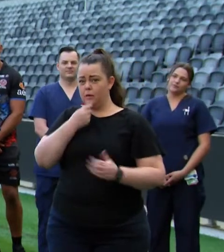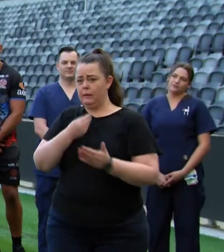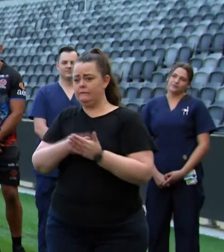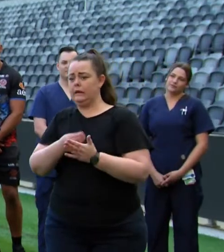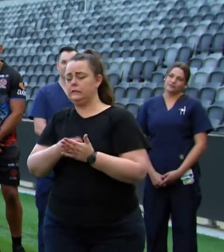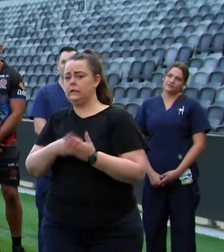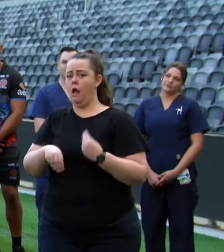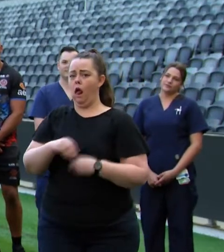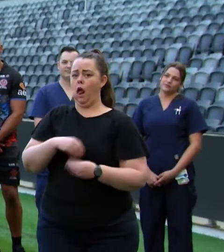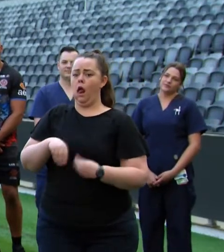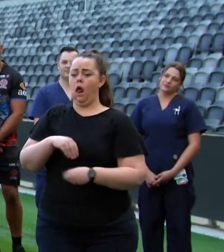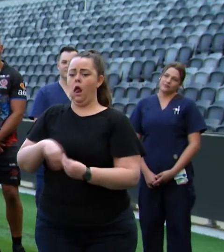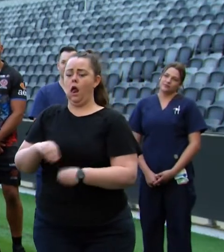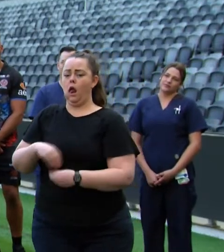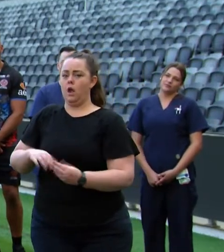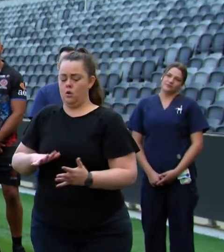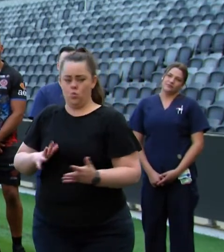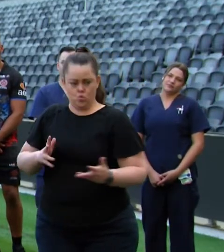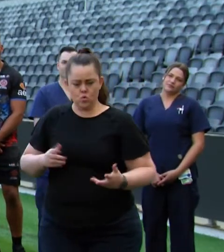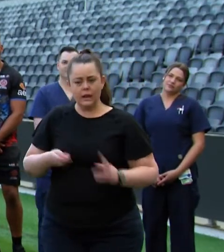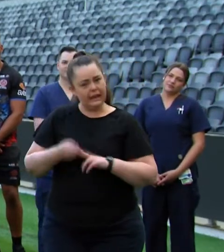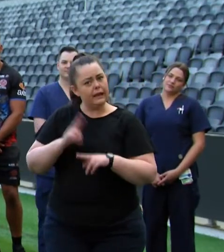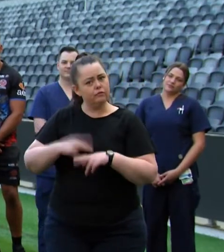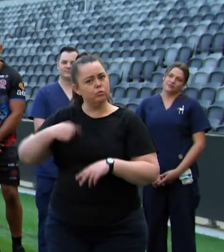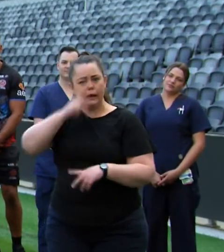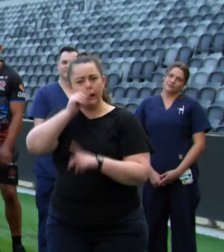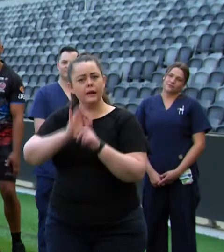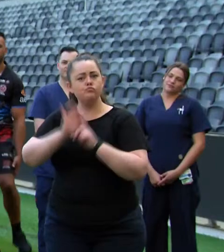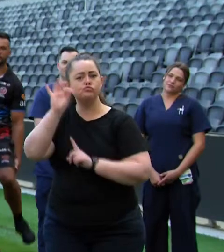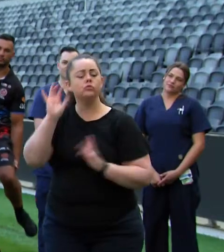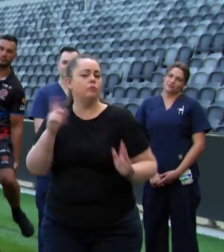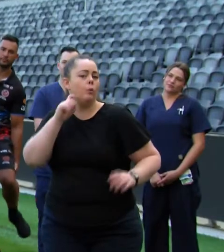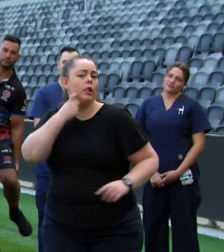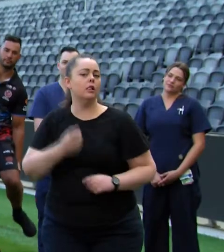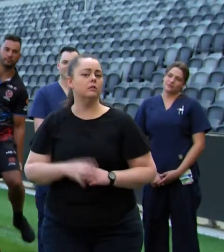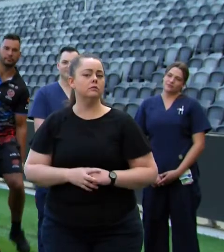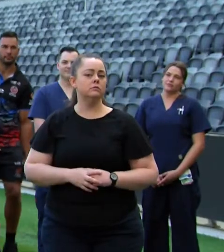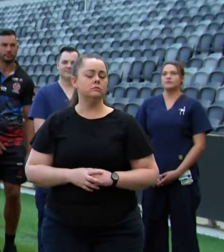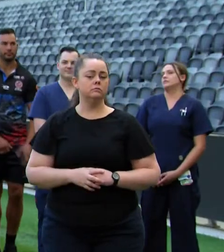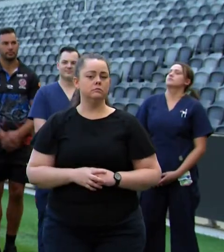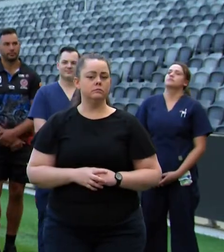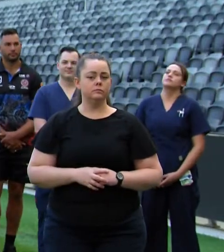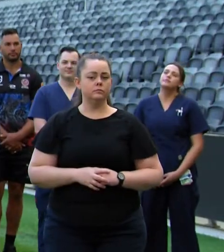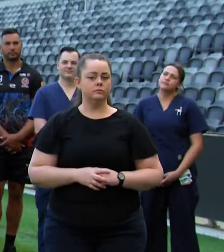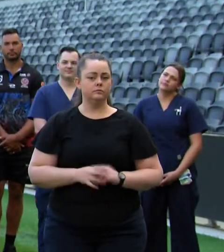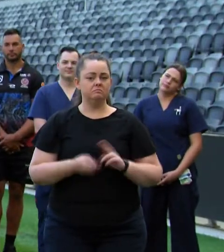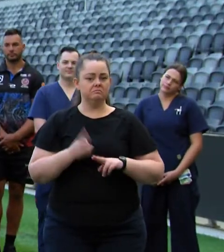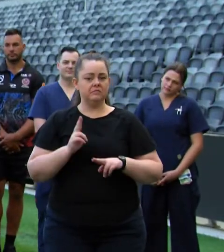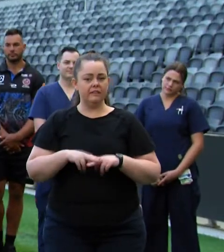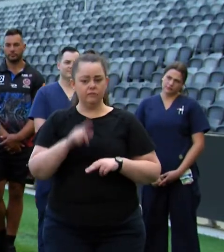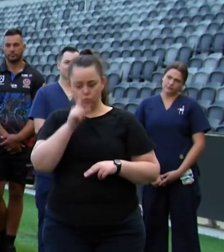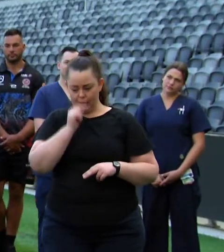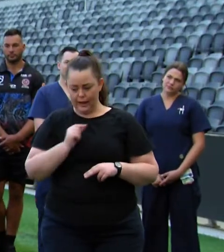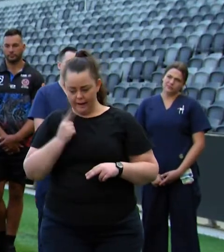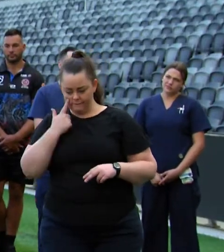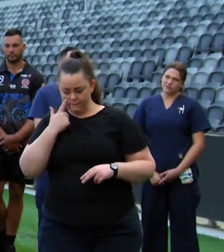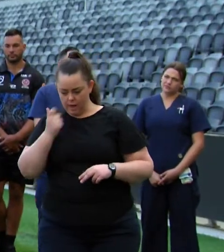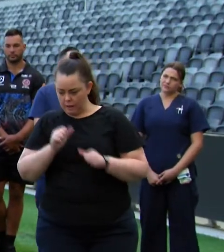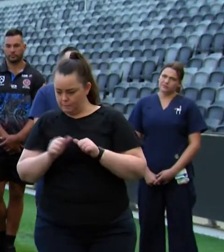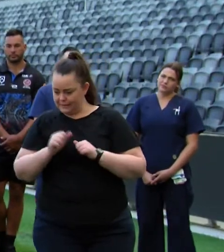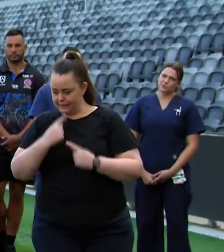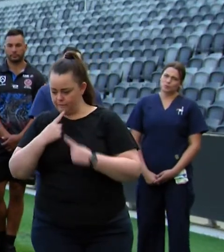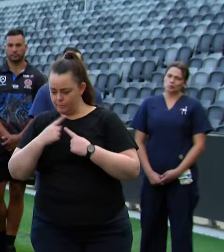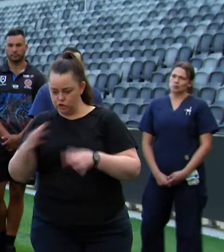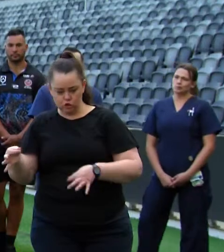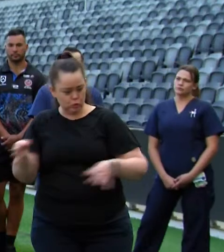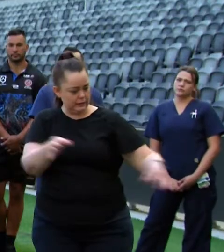can improve their processes in relation to the provision of information to the Auditor General, then of